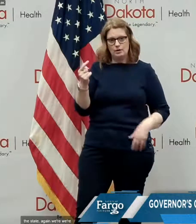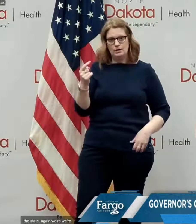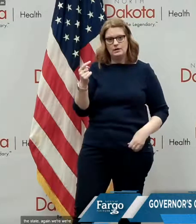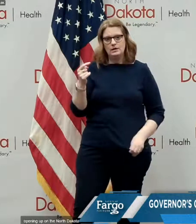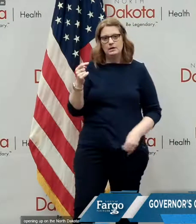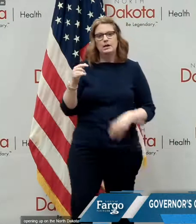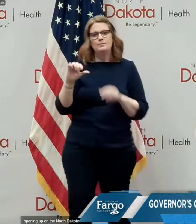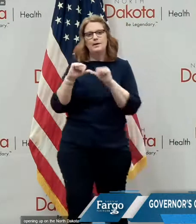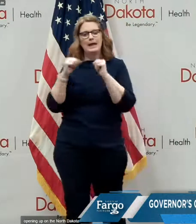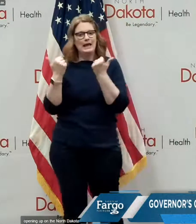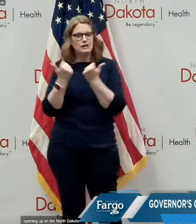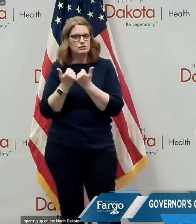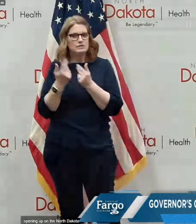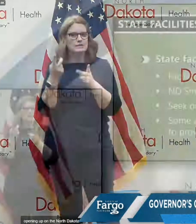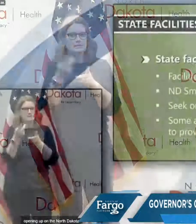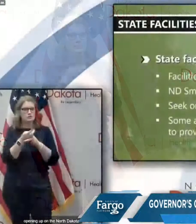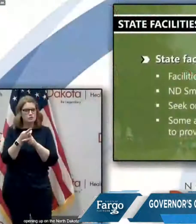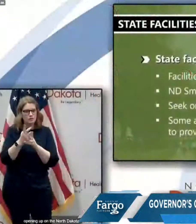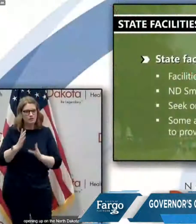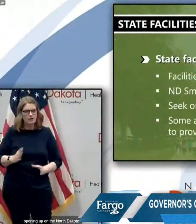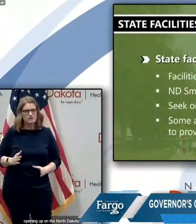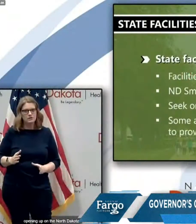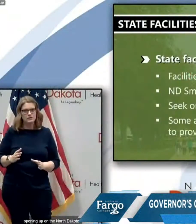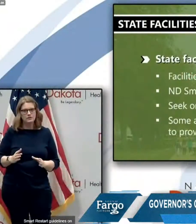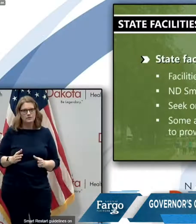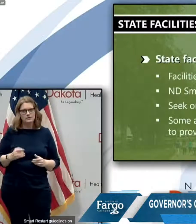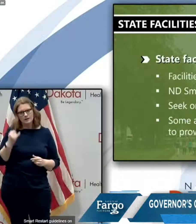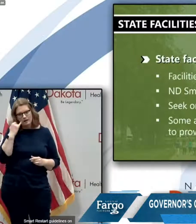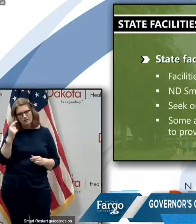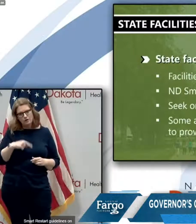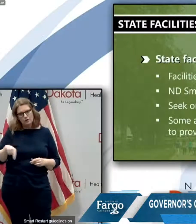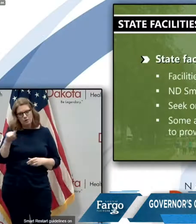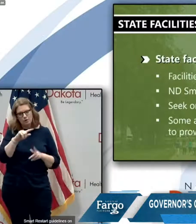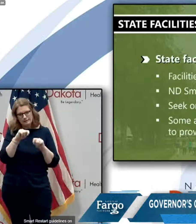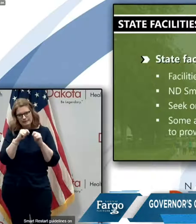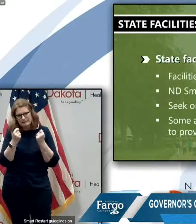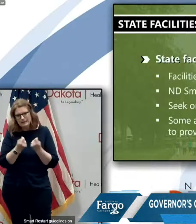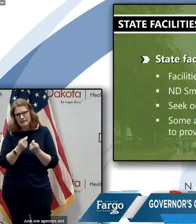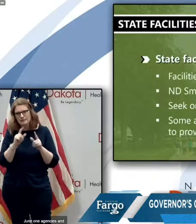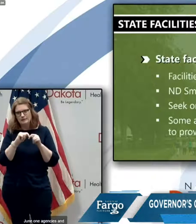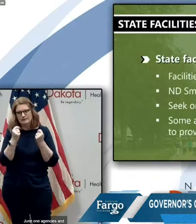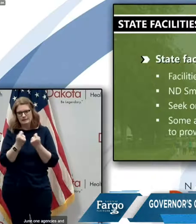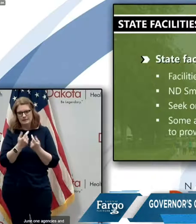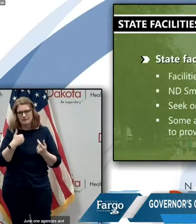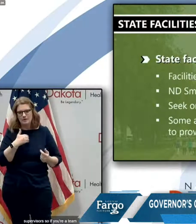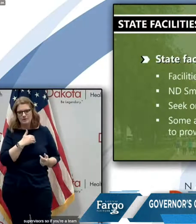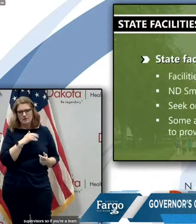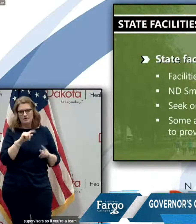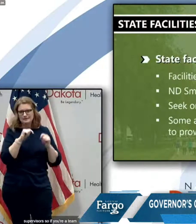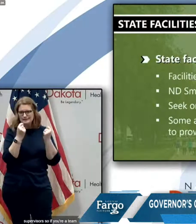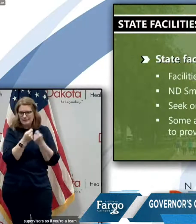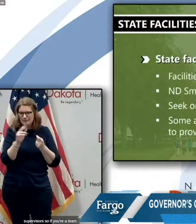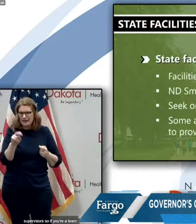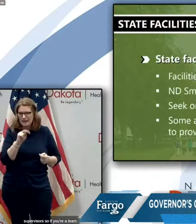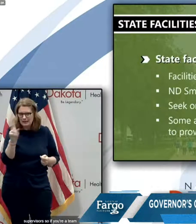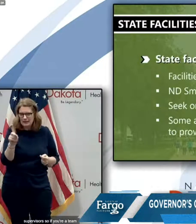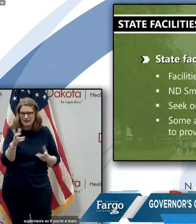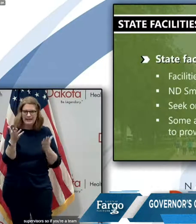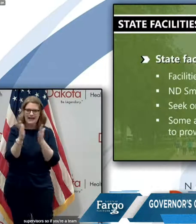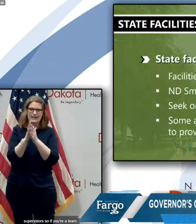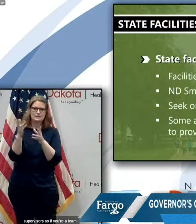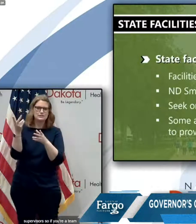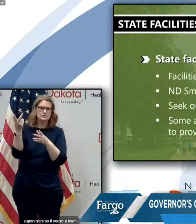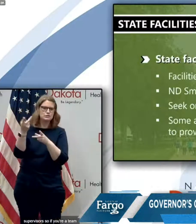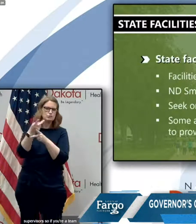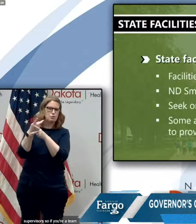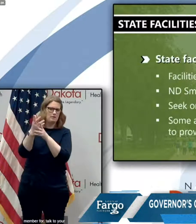agencies and supervisors. So if you're a team member for Team ND, talk to your supervisor, because they may have